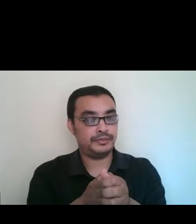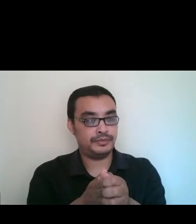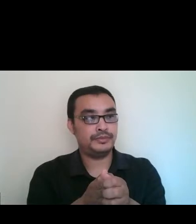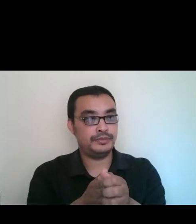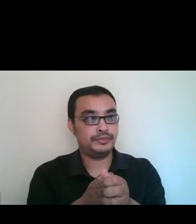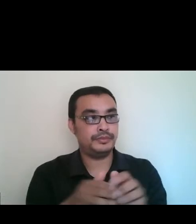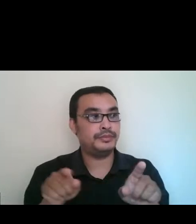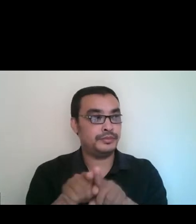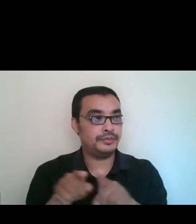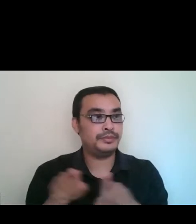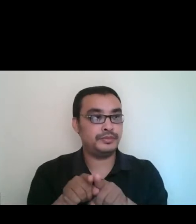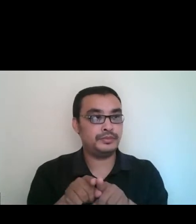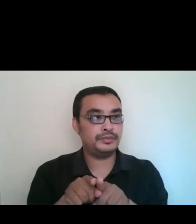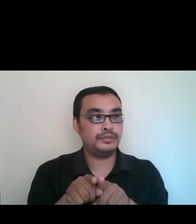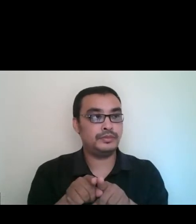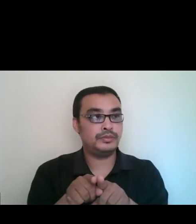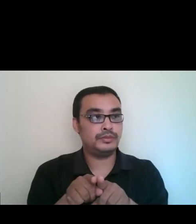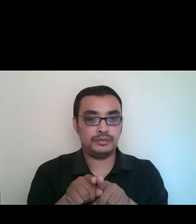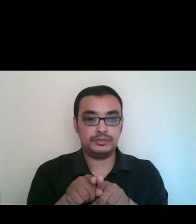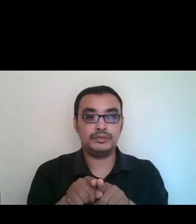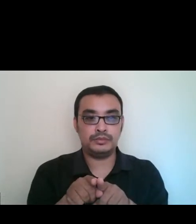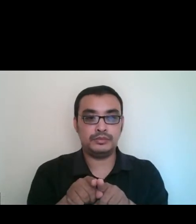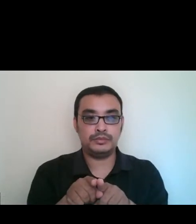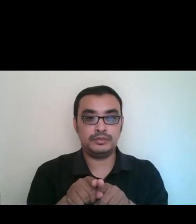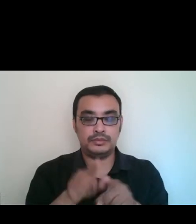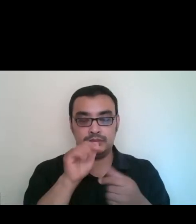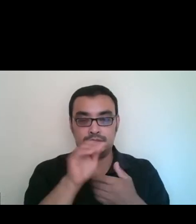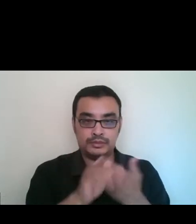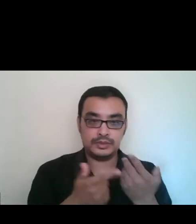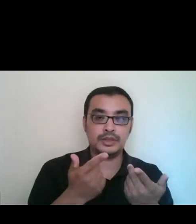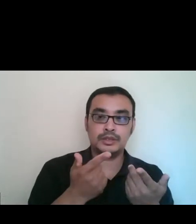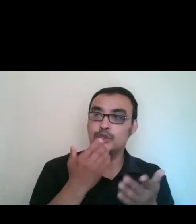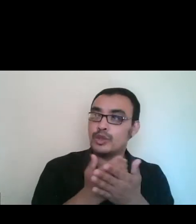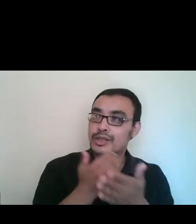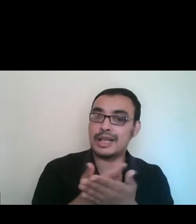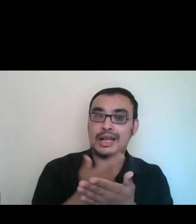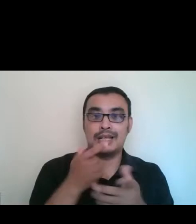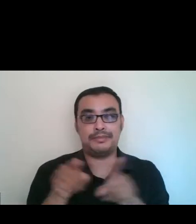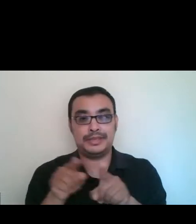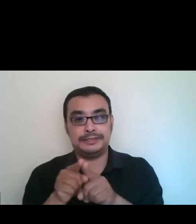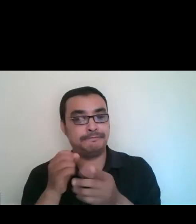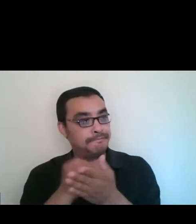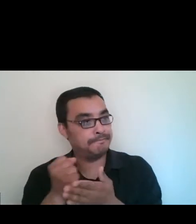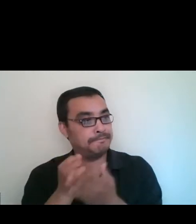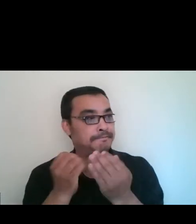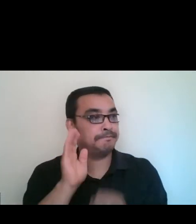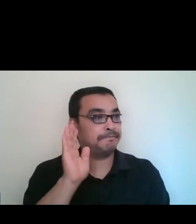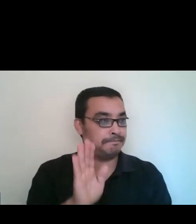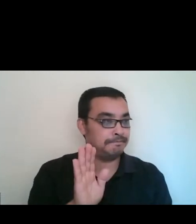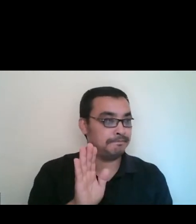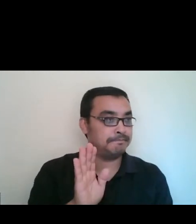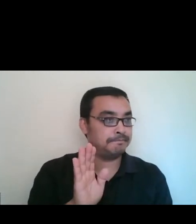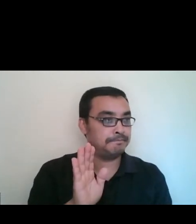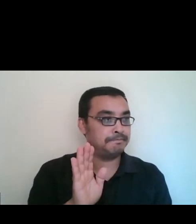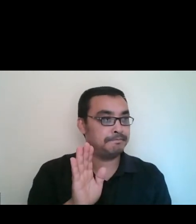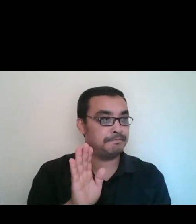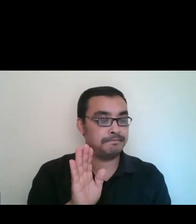that work with our cultural organization. We really try to ensure